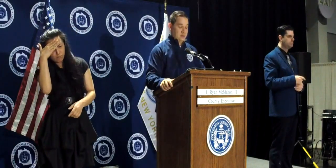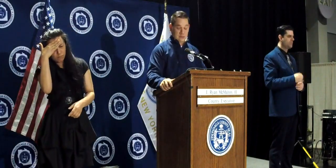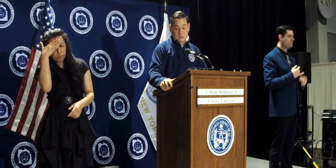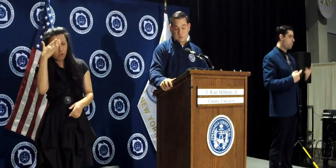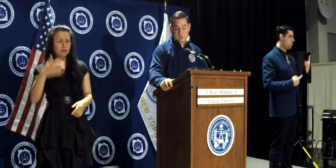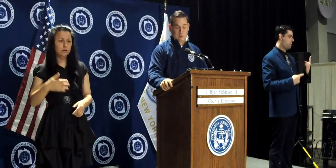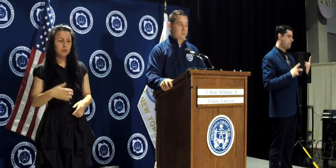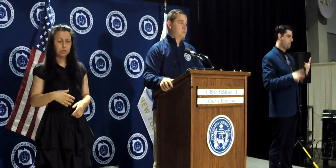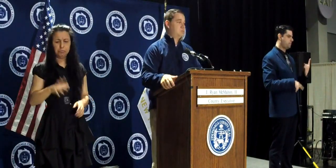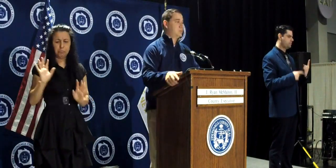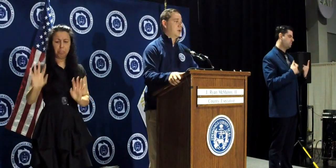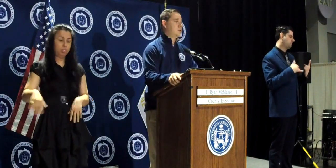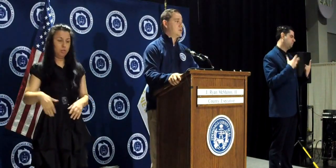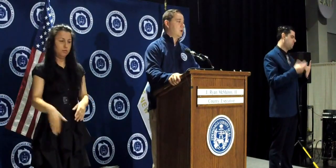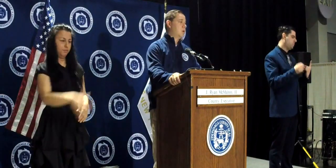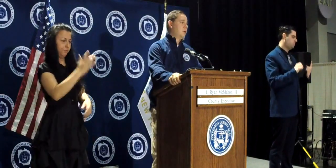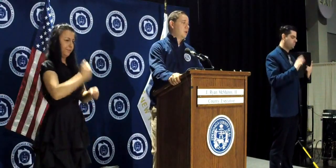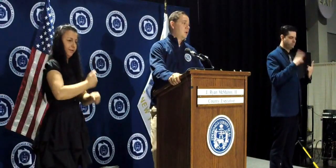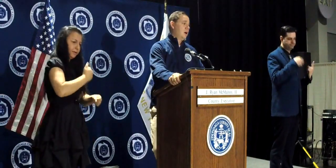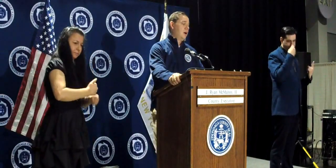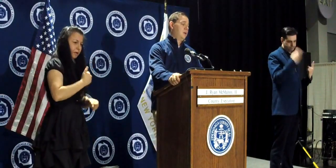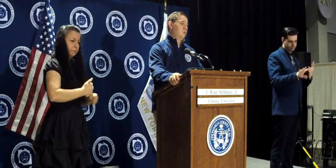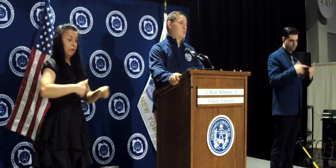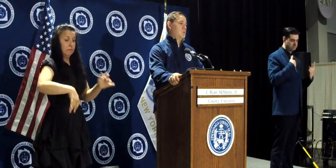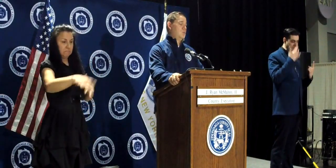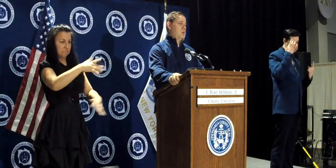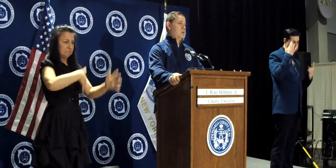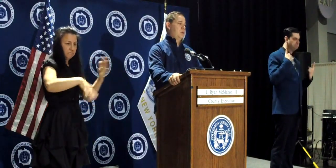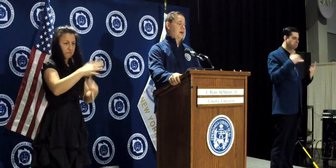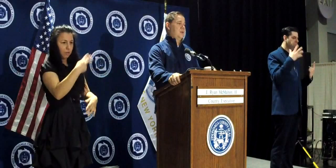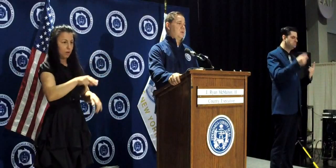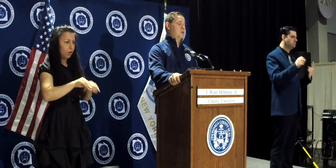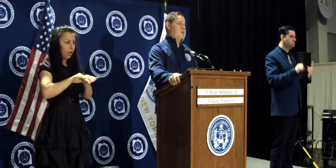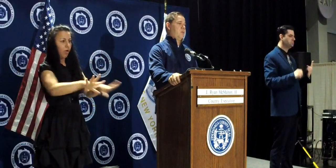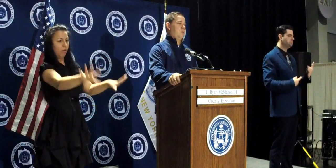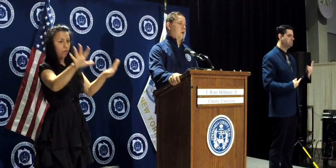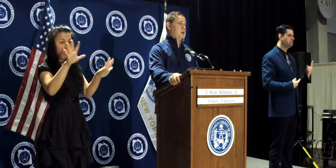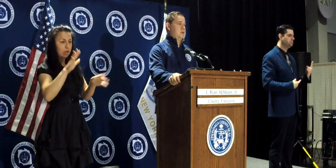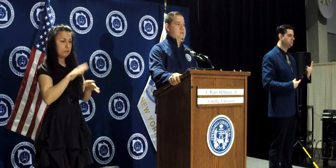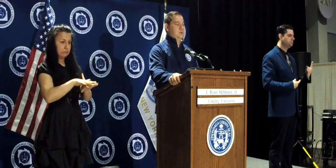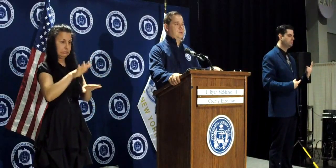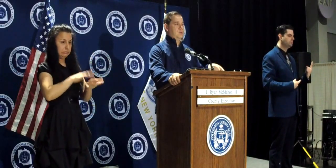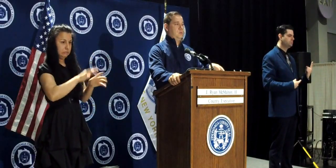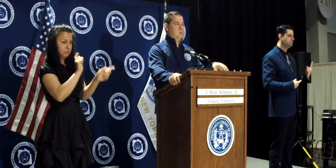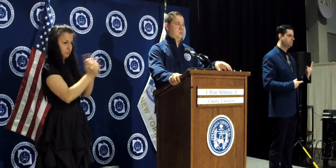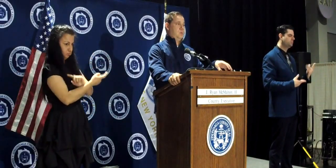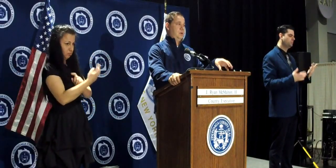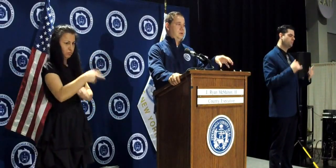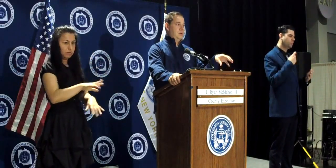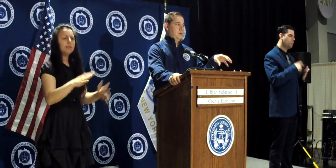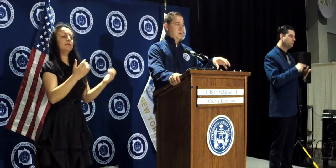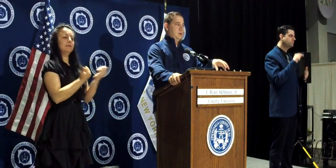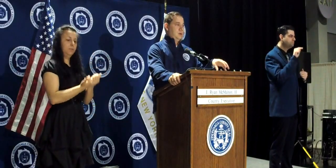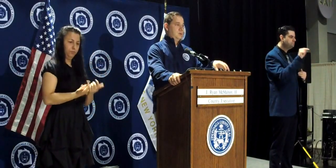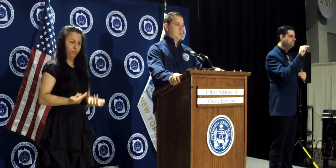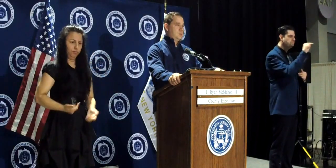And I think that's what we've seen. And so what do we then do as government, right? Because